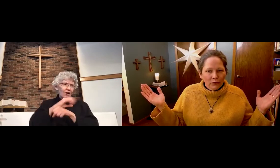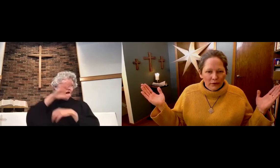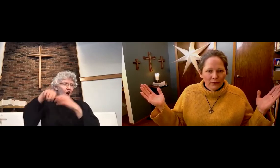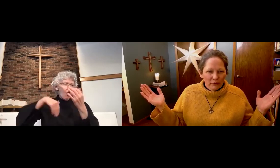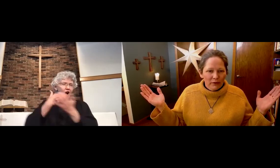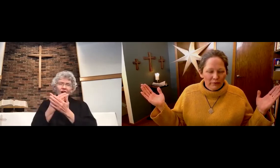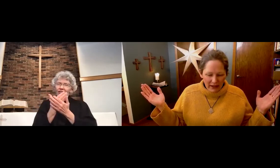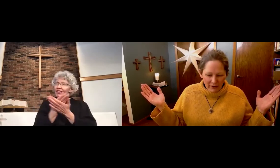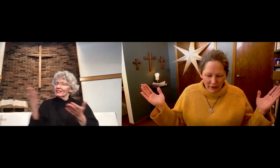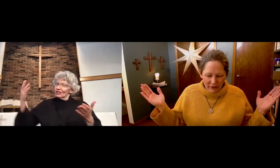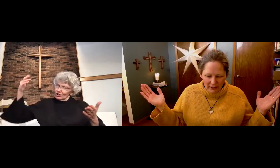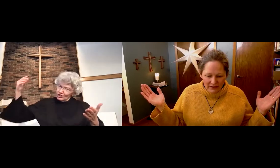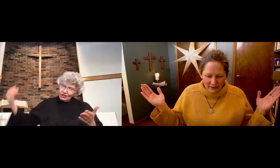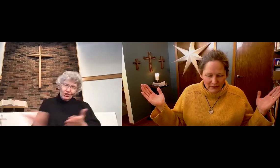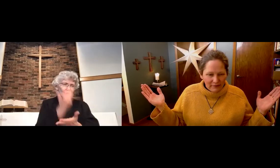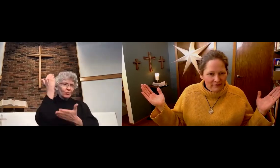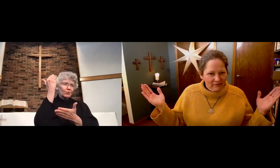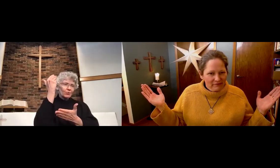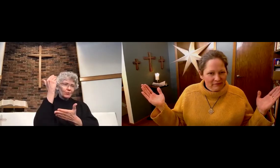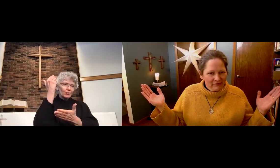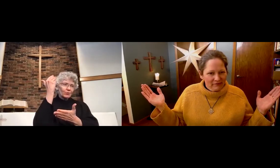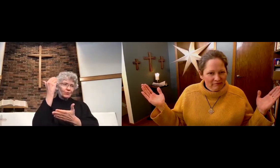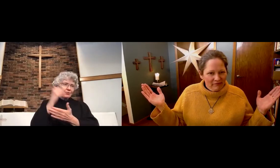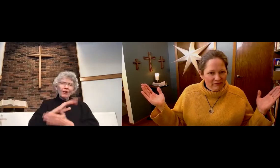you will make all things new.